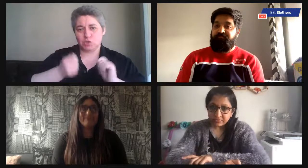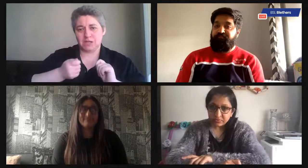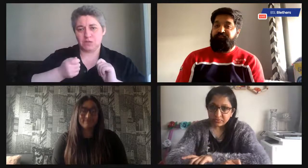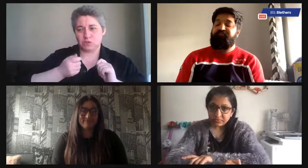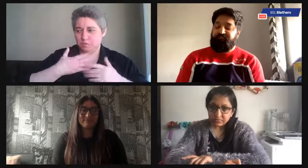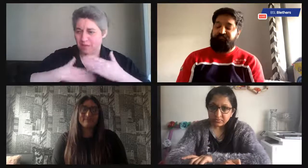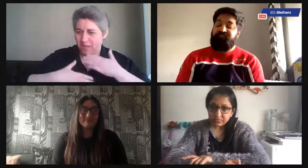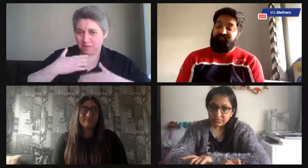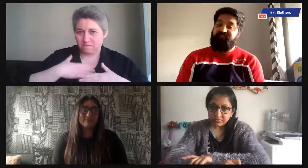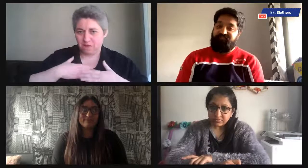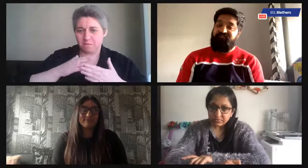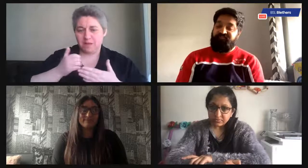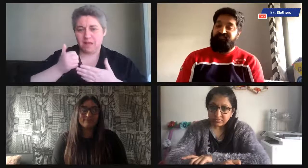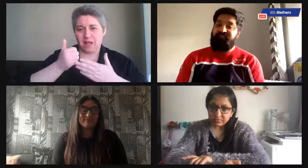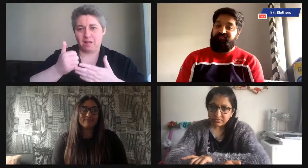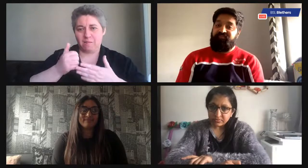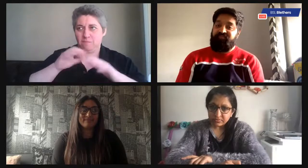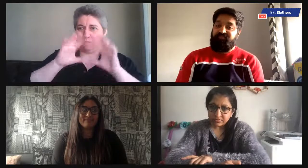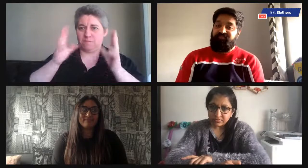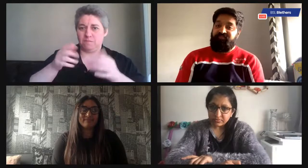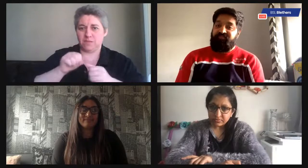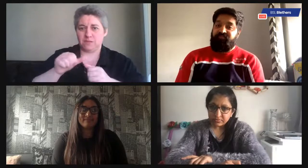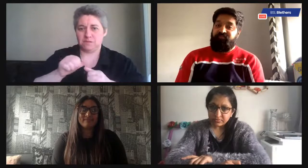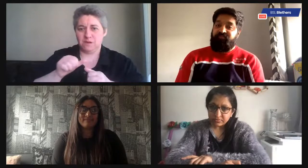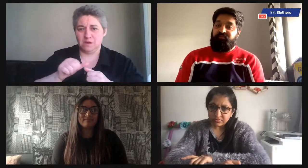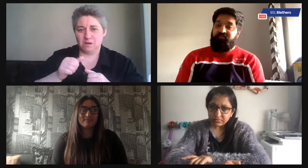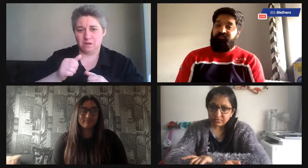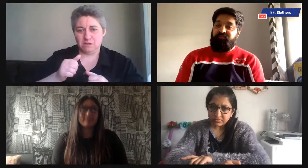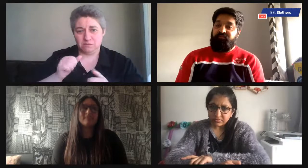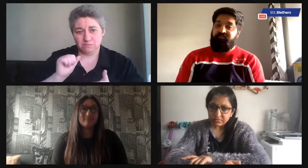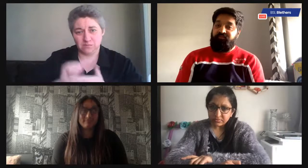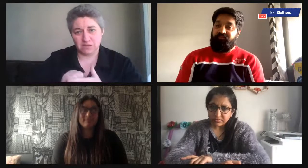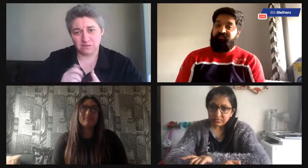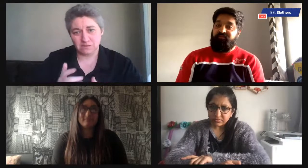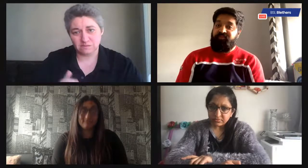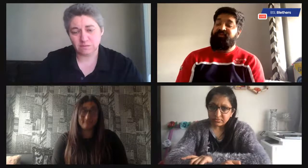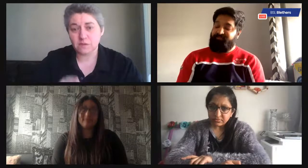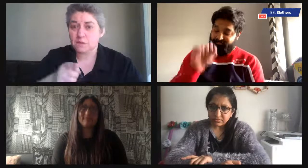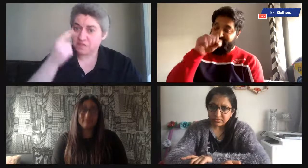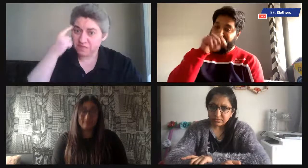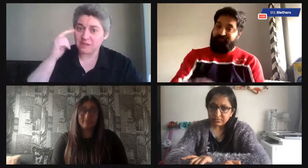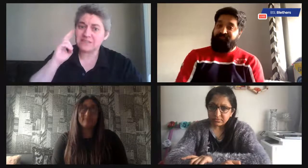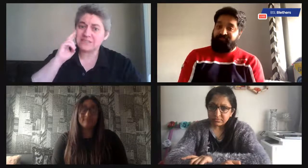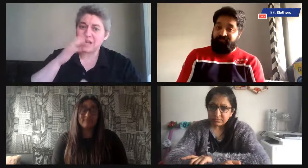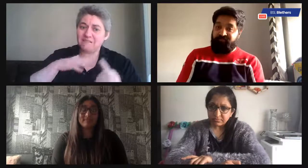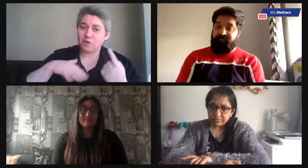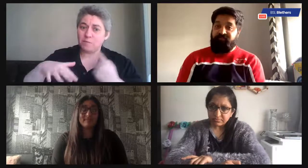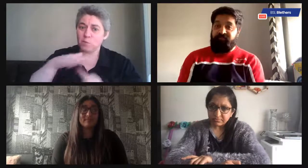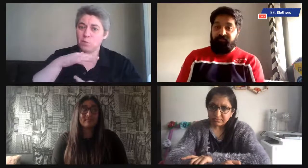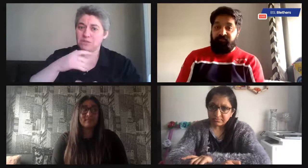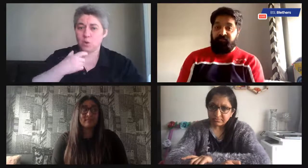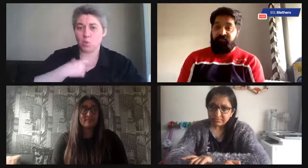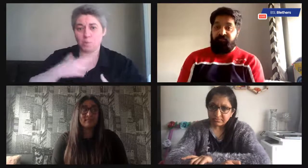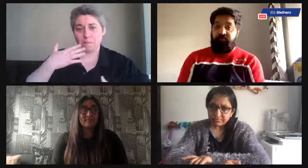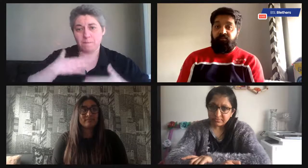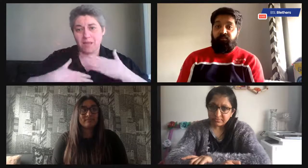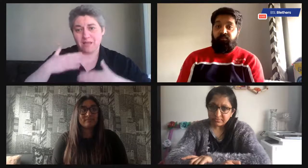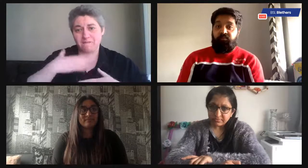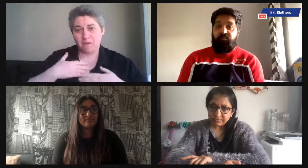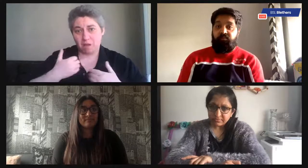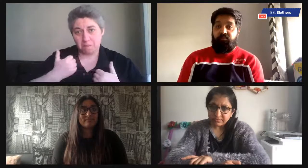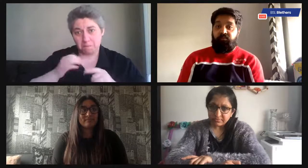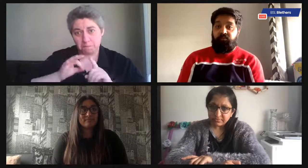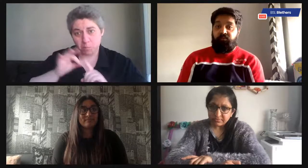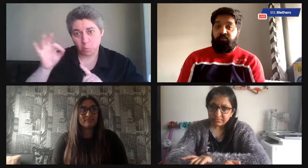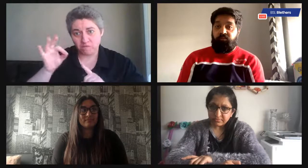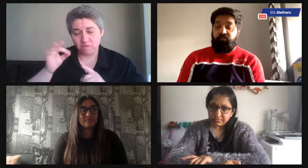is great. So it's a kind of a way of training the brain to change your behaviour. I think it's really good.